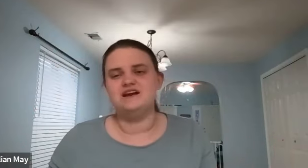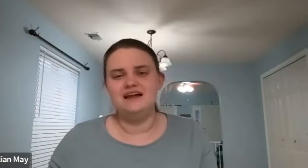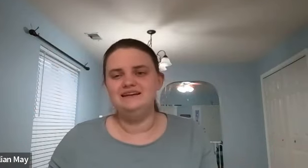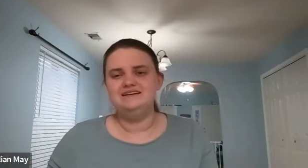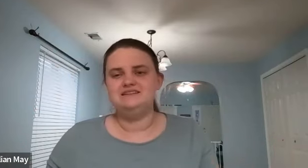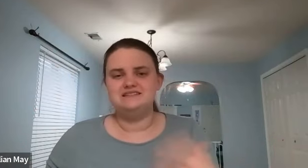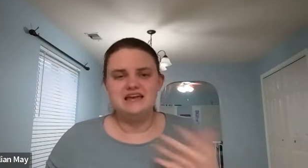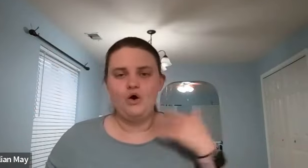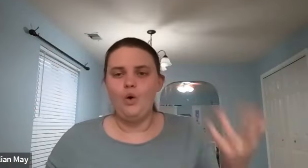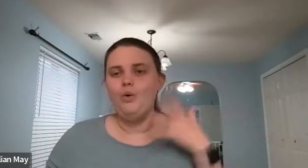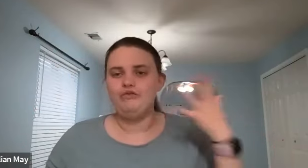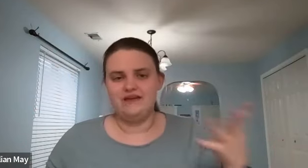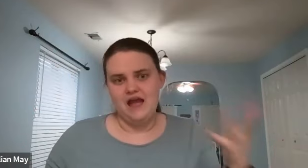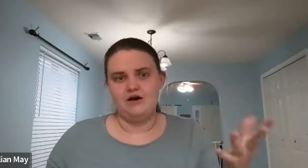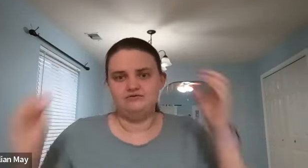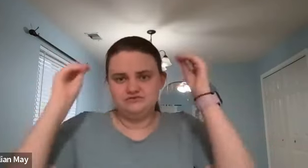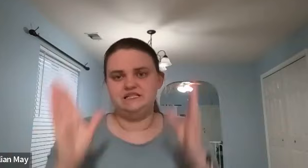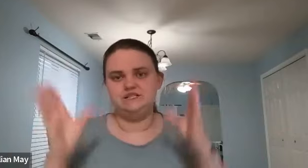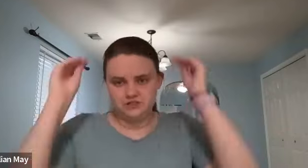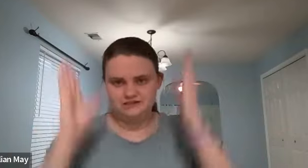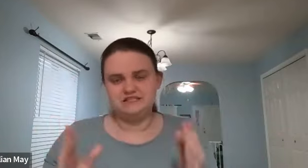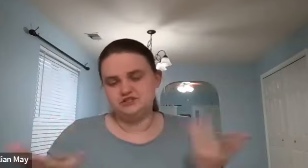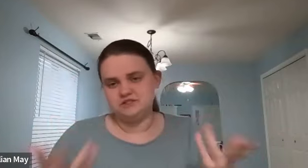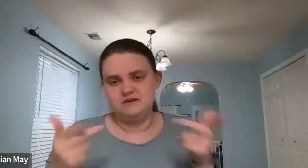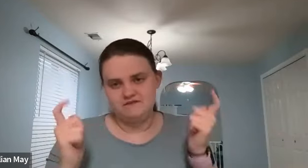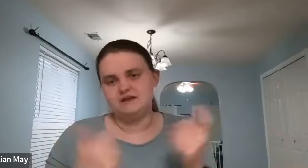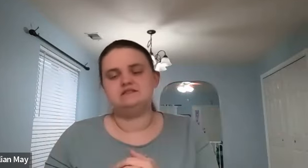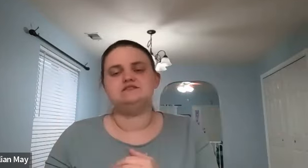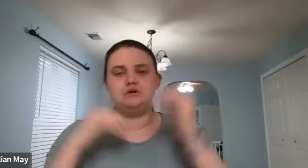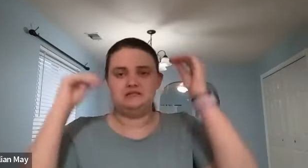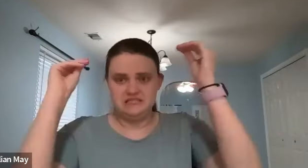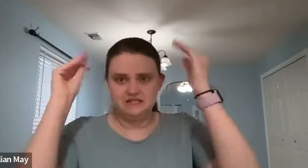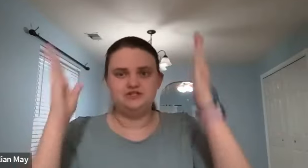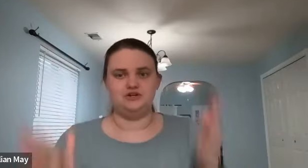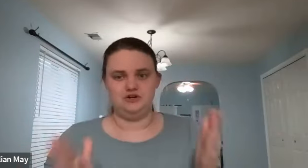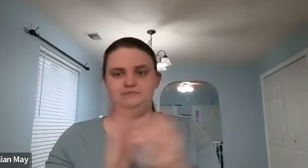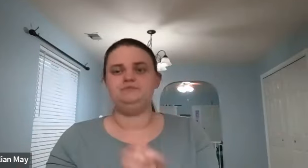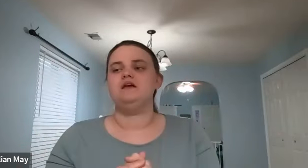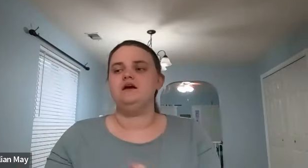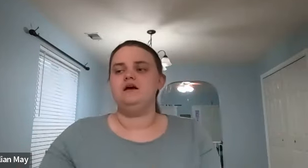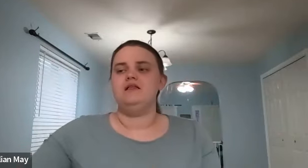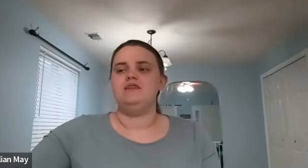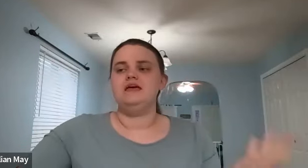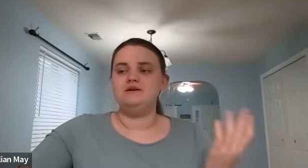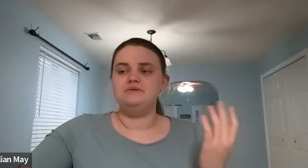not saying the whole thing out. Teacher, just being fast. So teacher. Then we